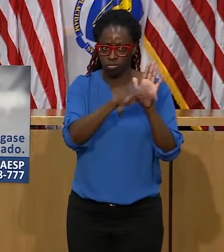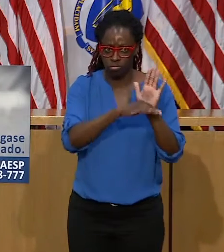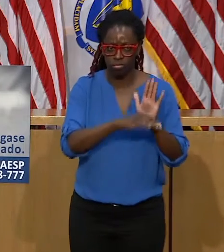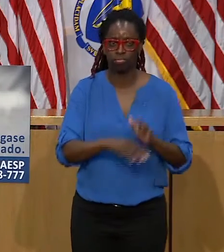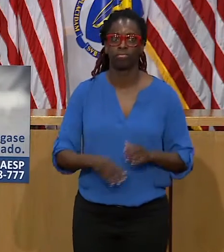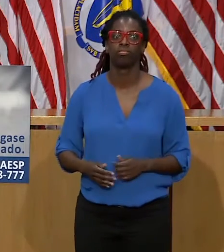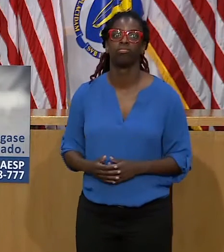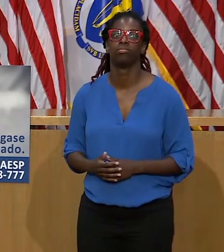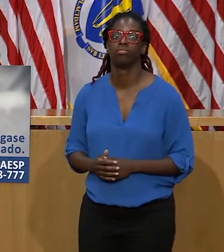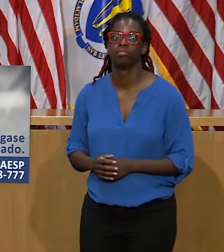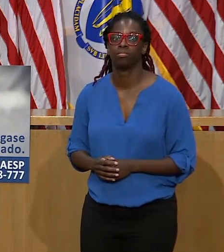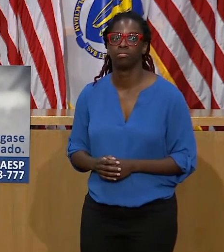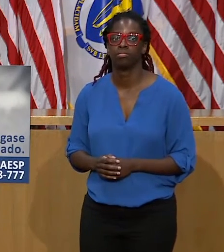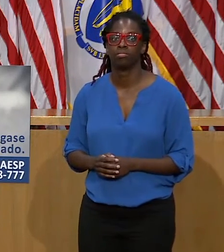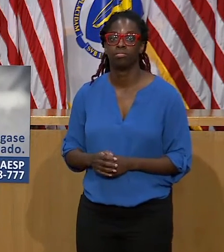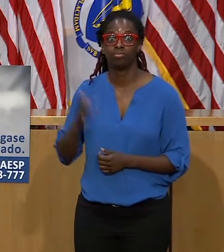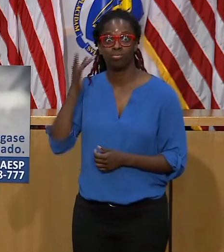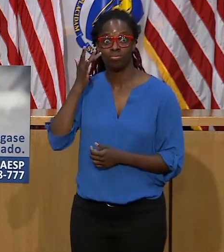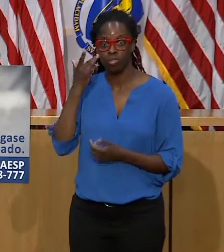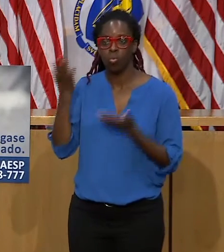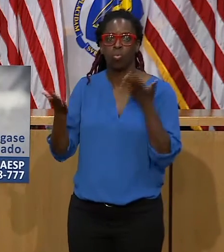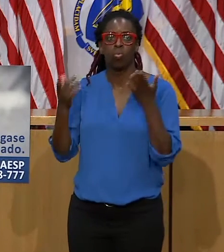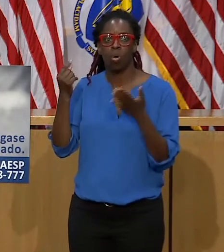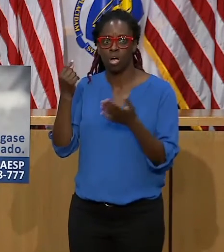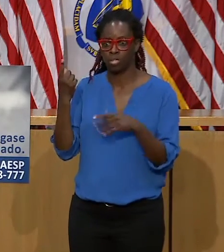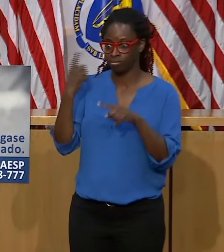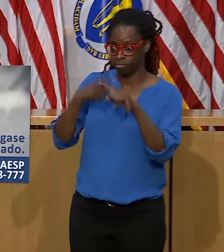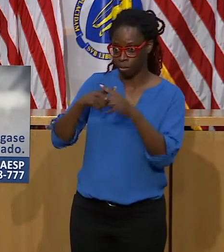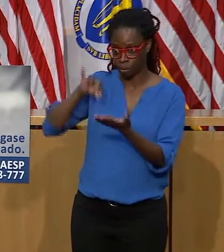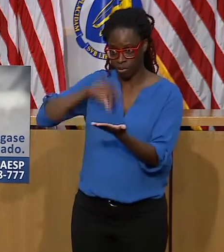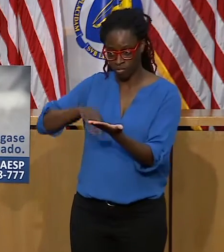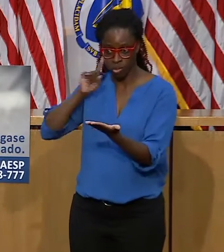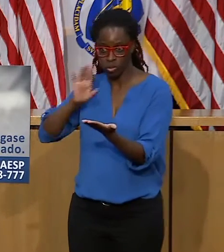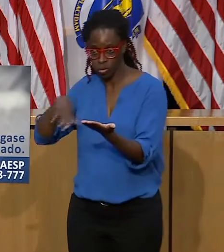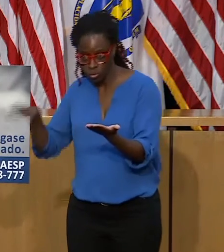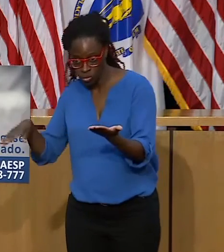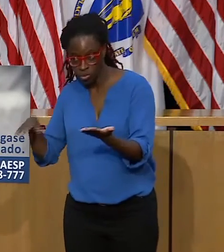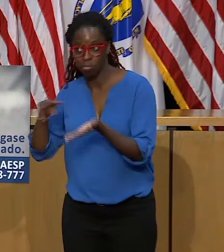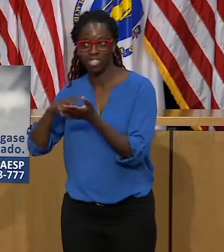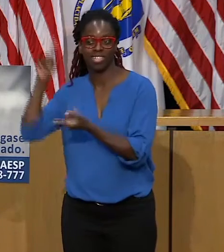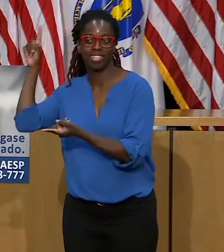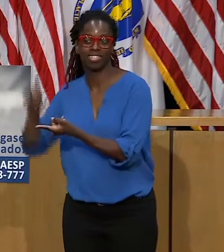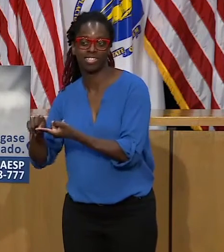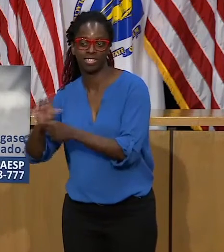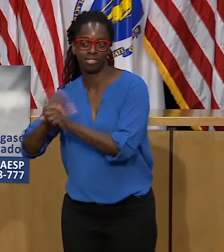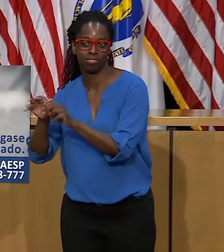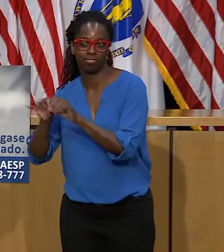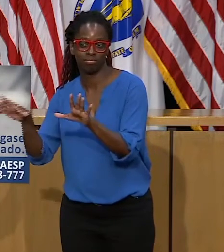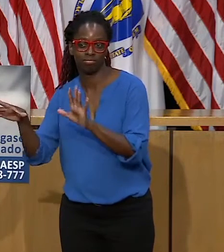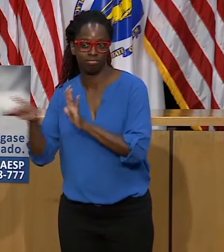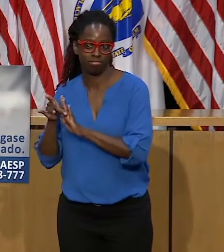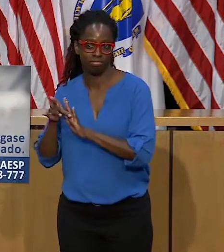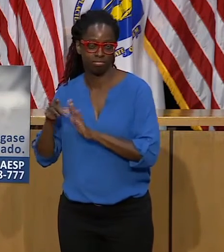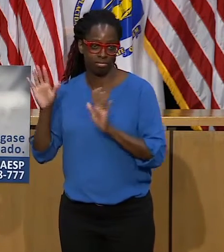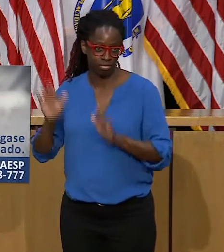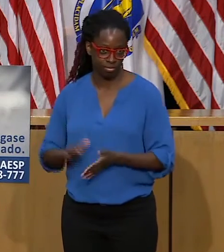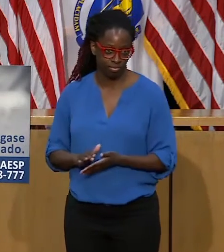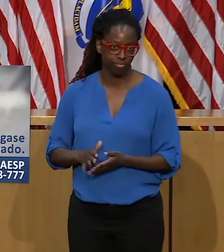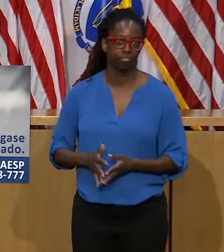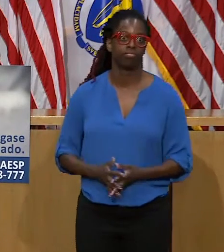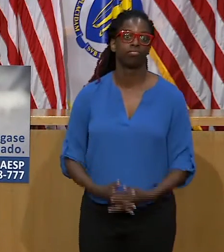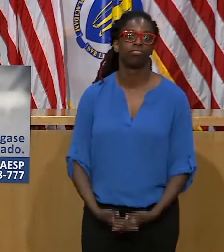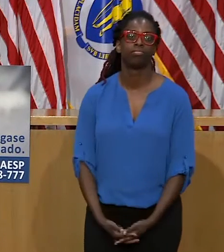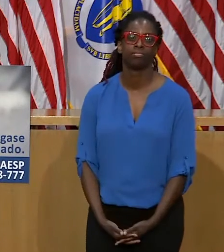to both them and those whom with they interact. It is also critically important for our children to have a positive